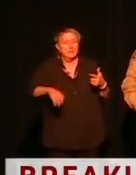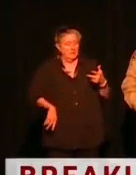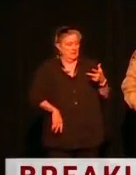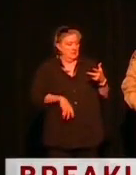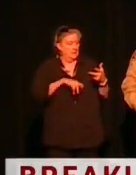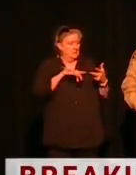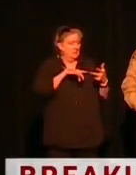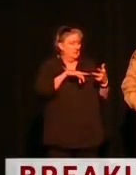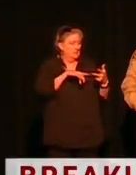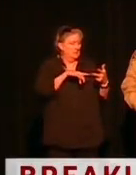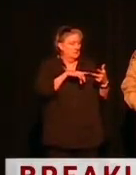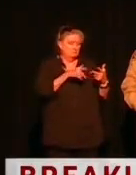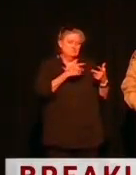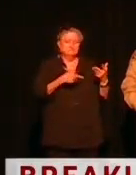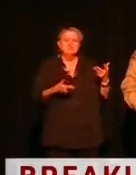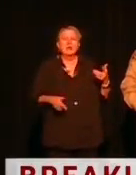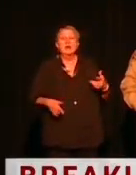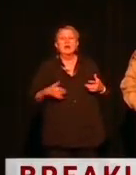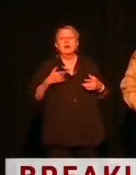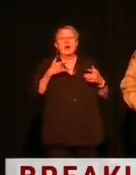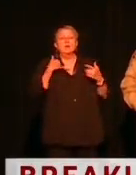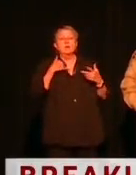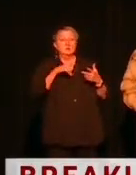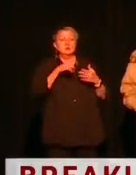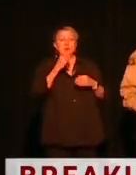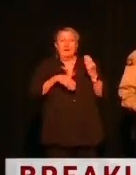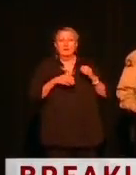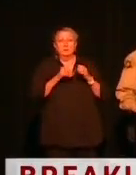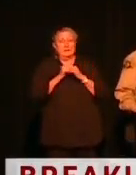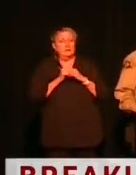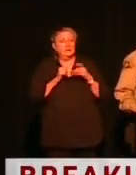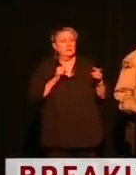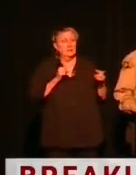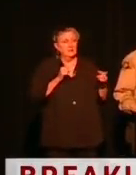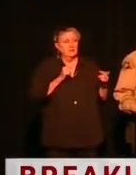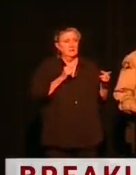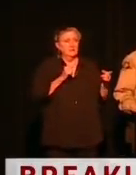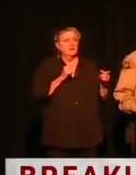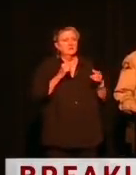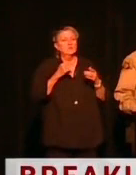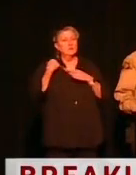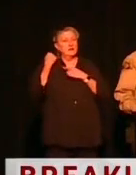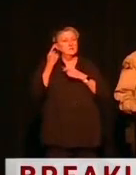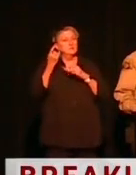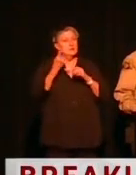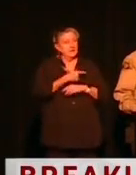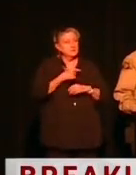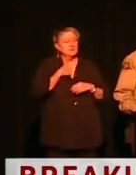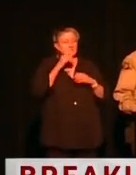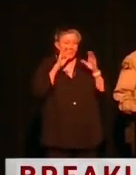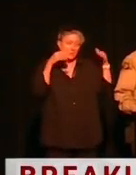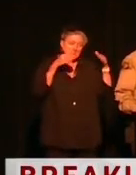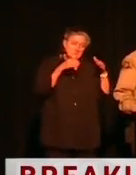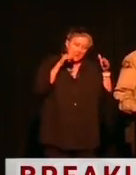if that occurs. And I want to just conclude by, for the last several days, we've focused